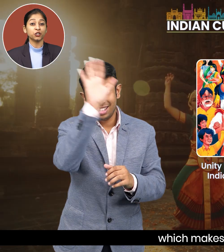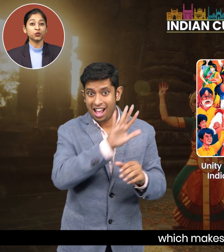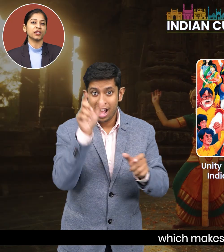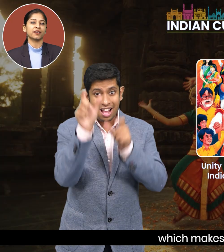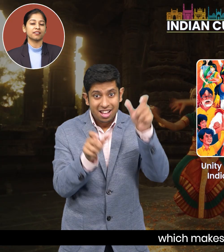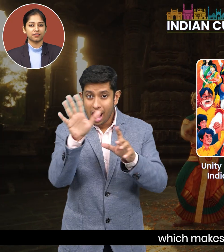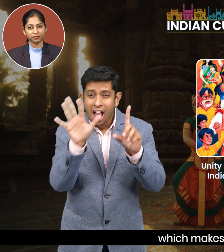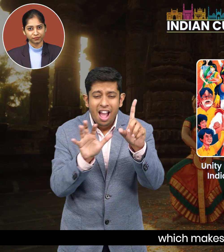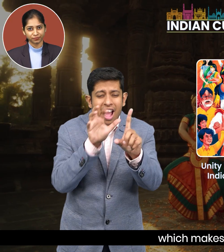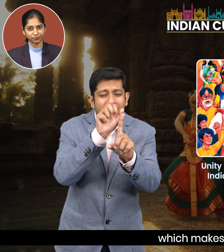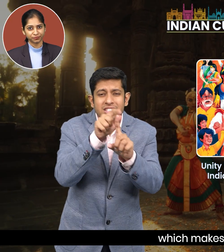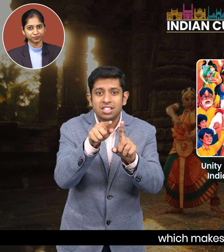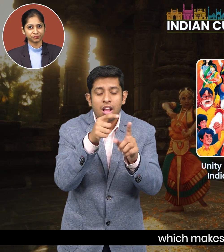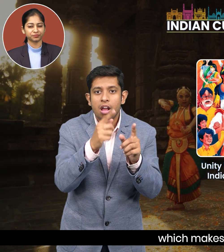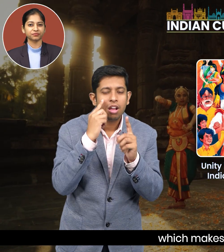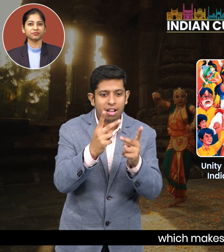it unique.